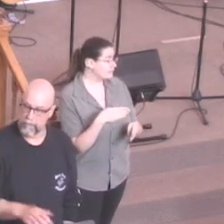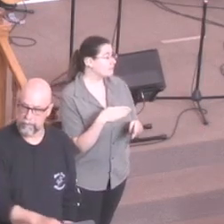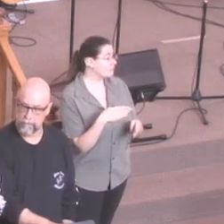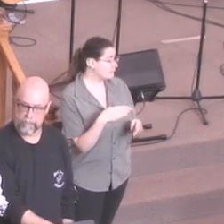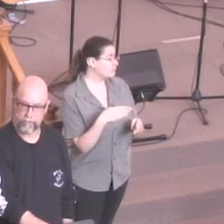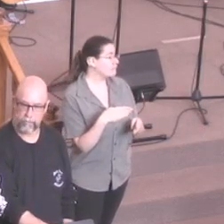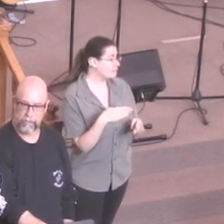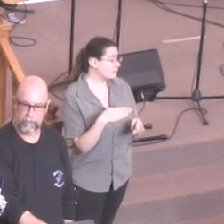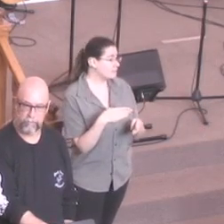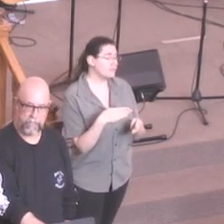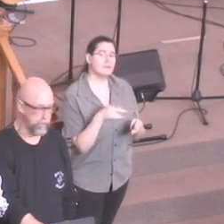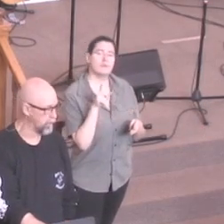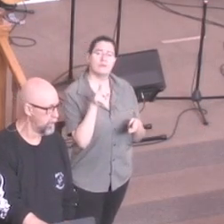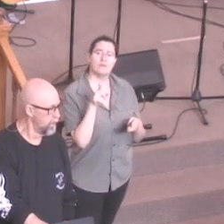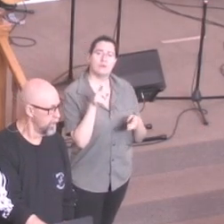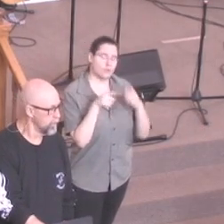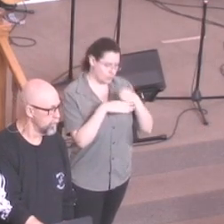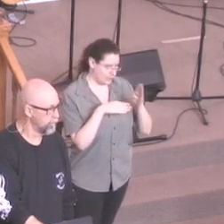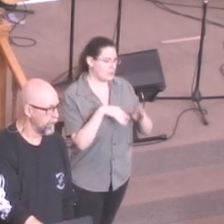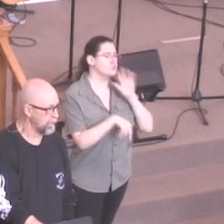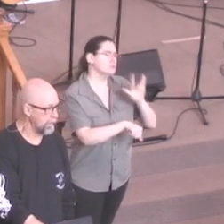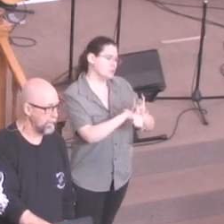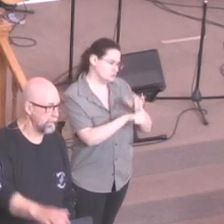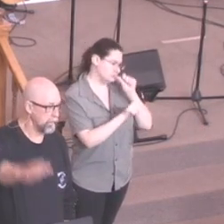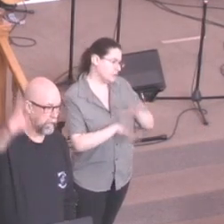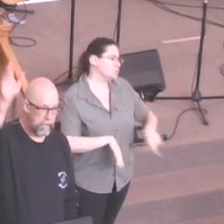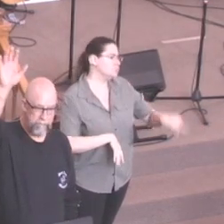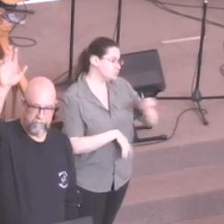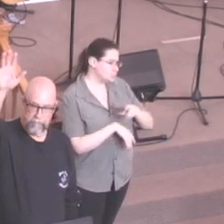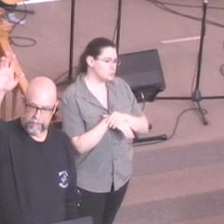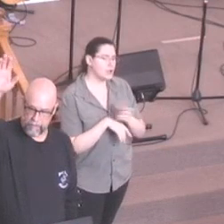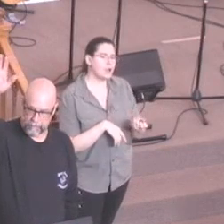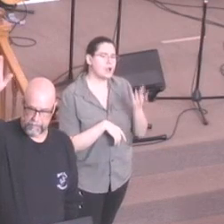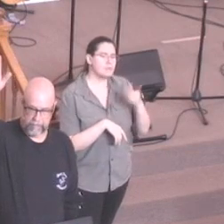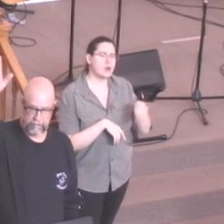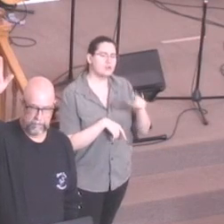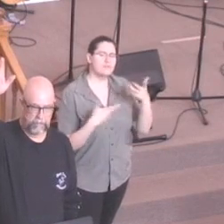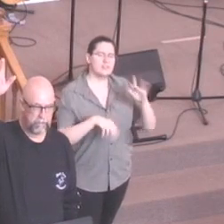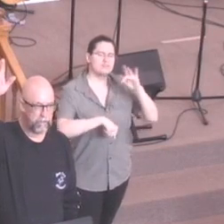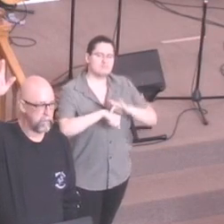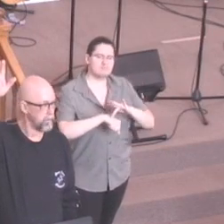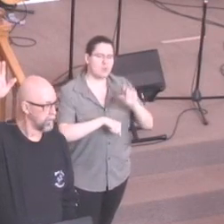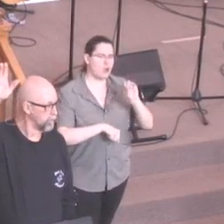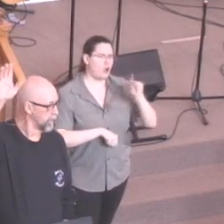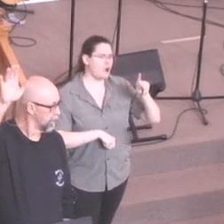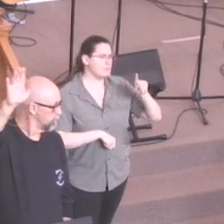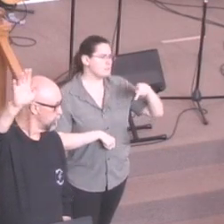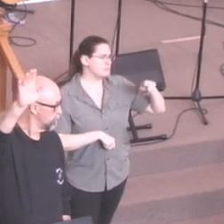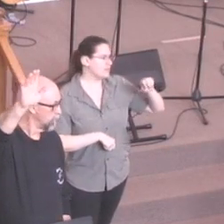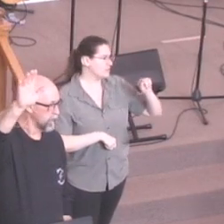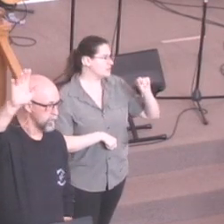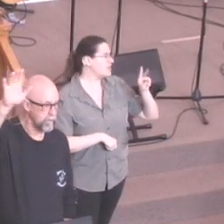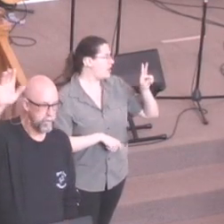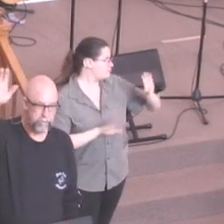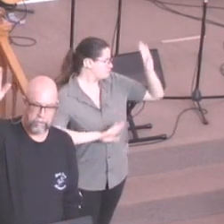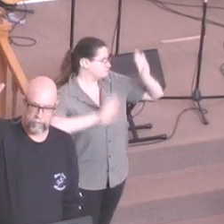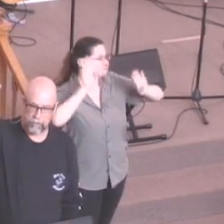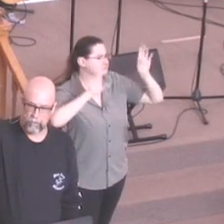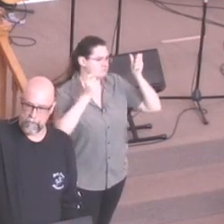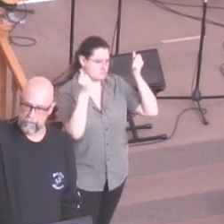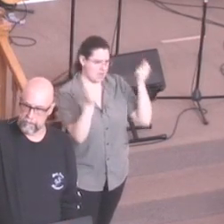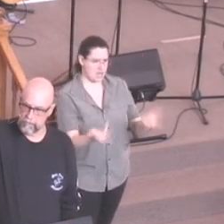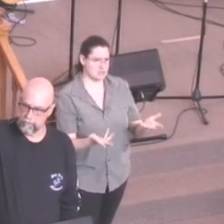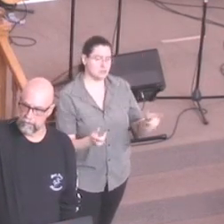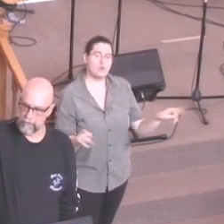the weekend will touch you. The weekend will bless you. So how many have been to Oppenthal? Oh, we got a whole bunch. So